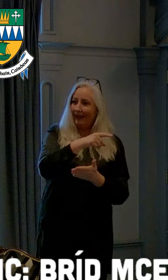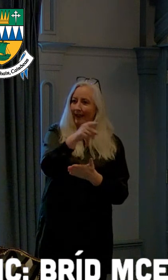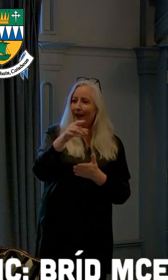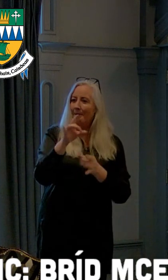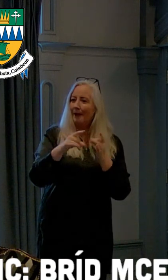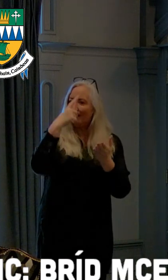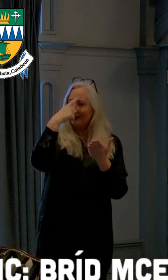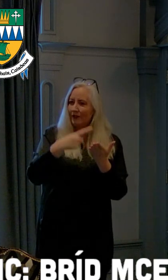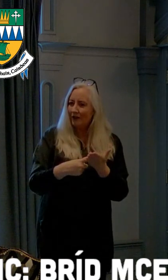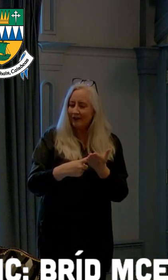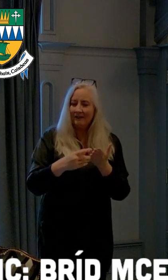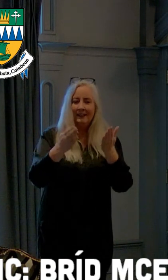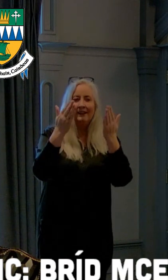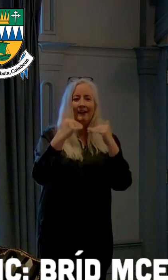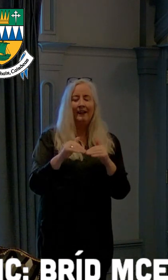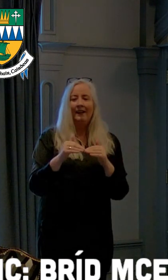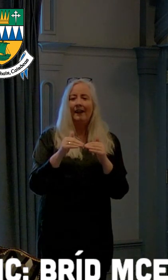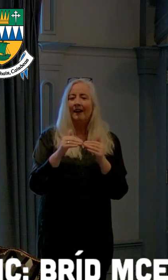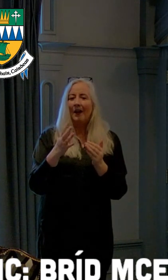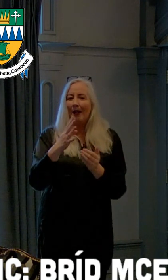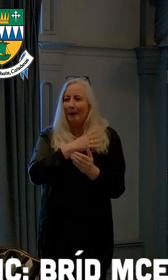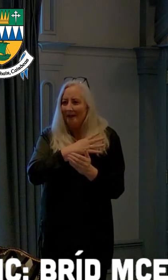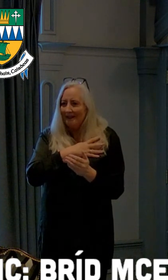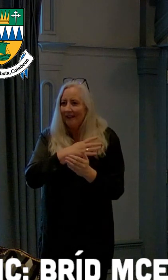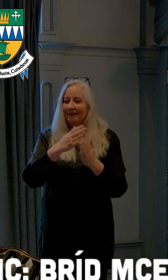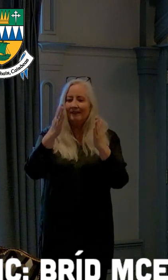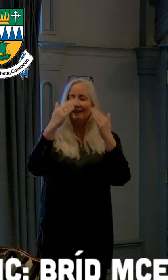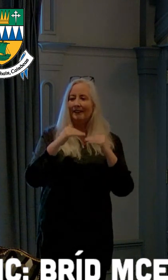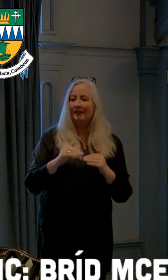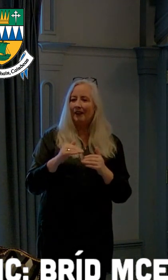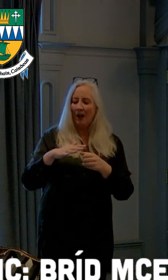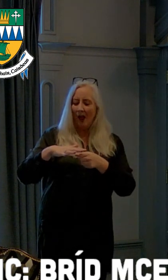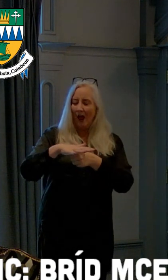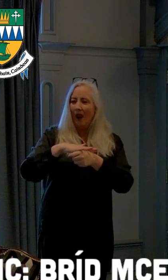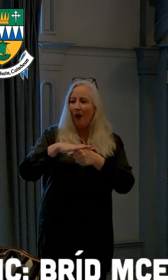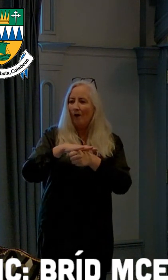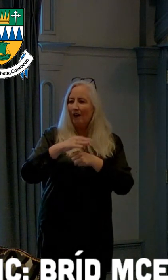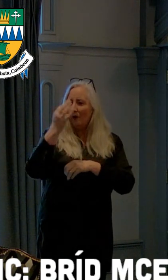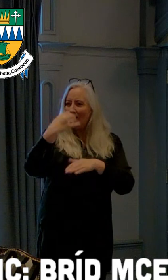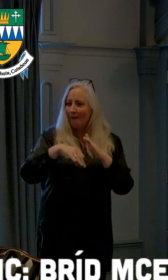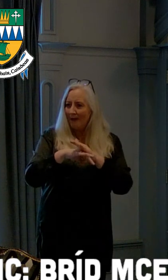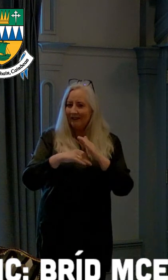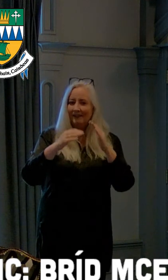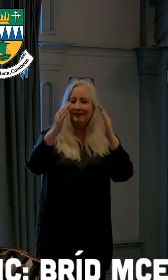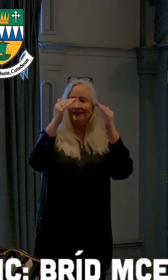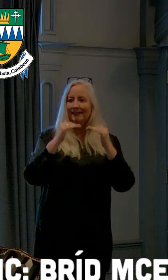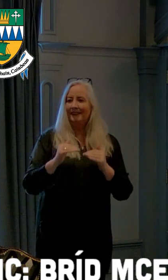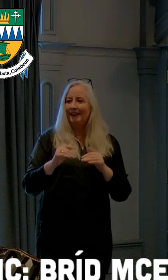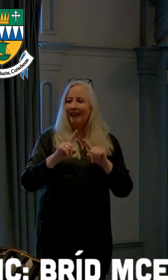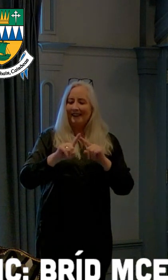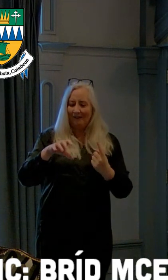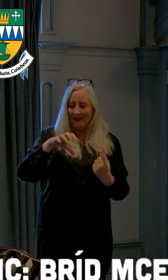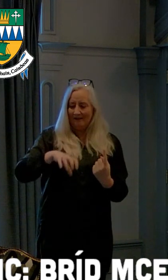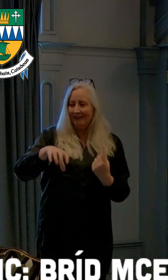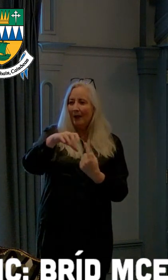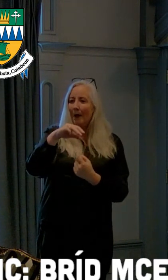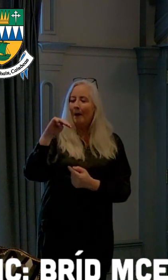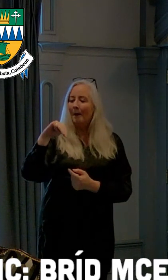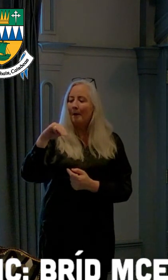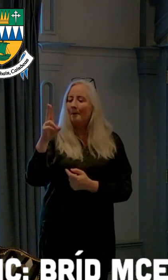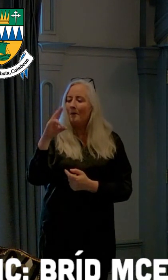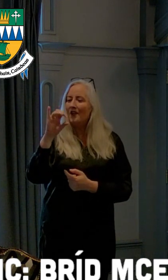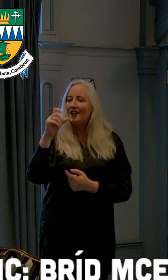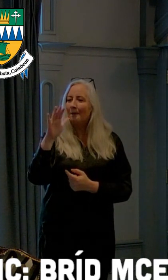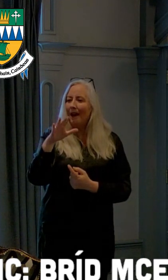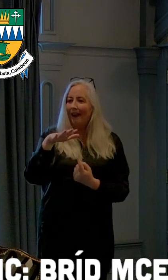the strategic policy committees, the local government management, the municipal district areas, and I suppose looking at the